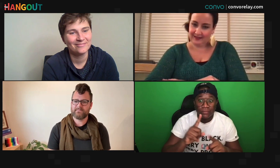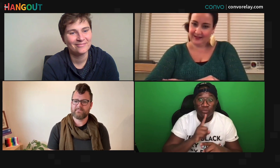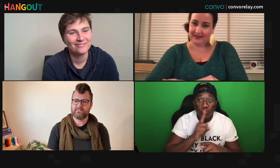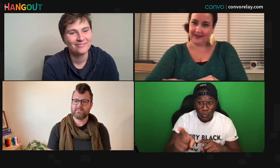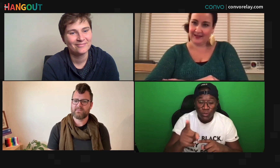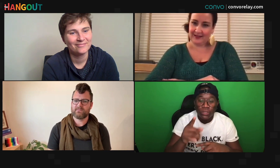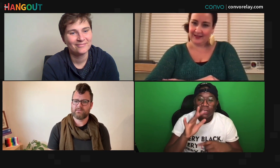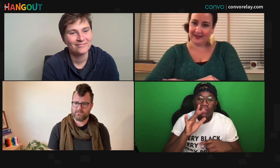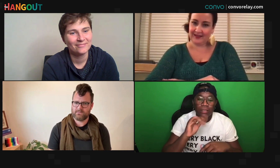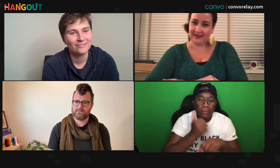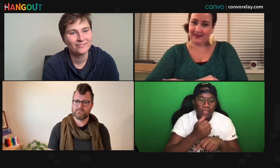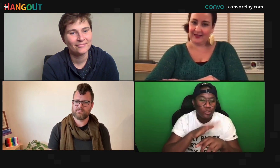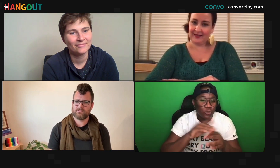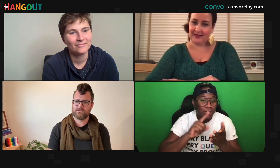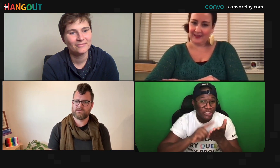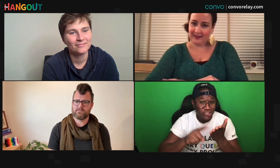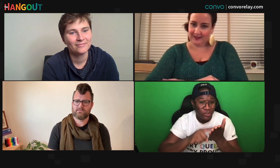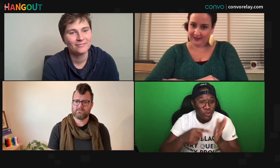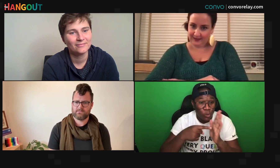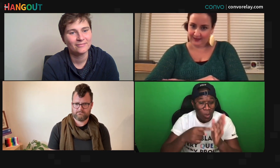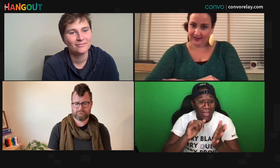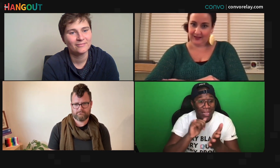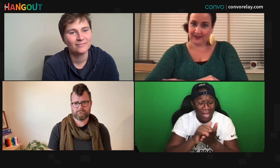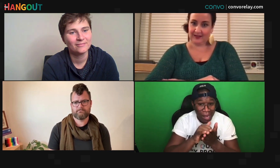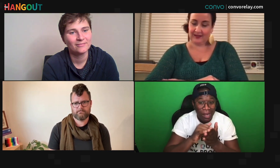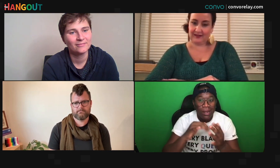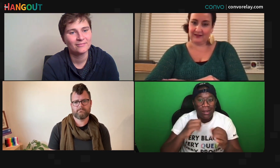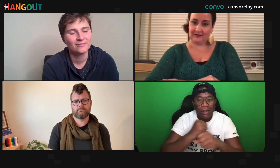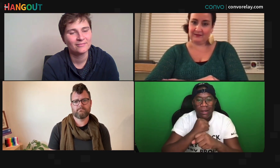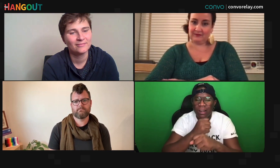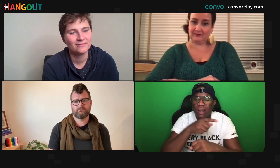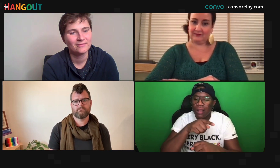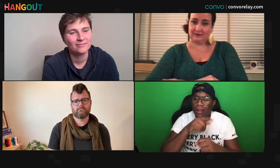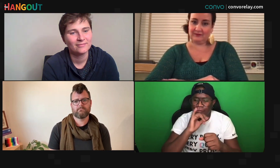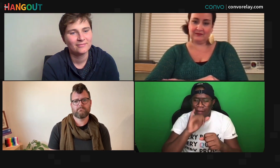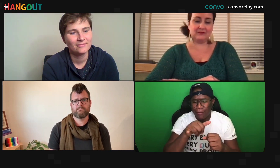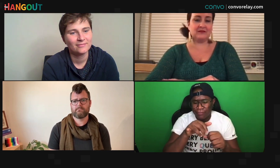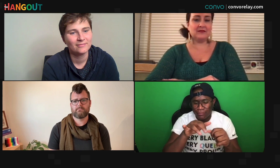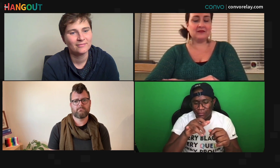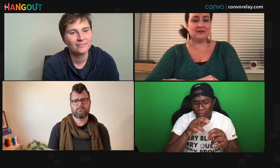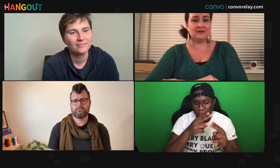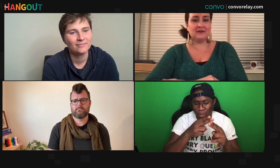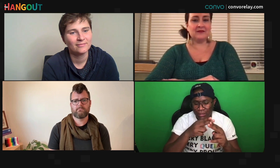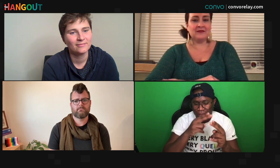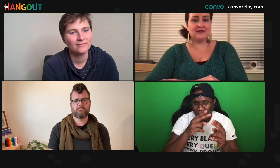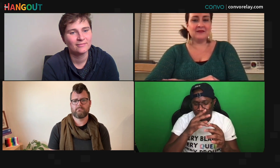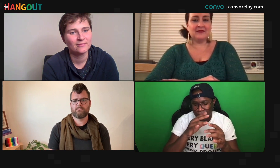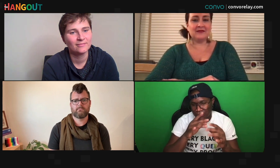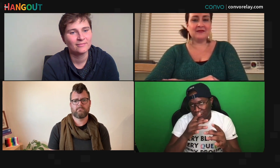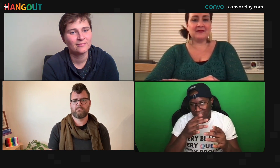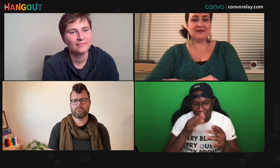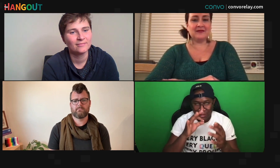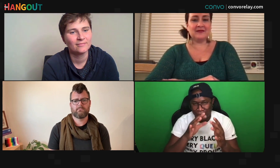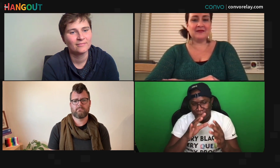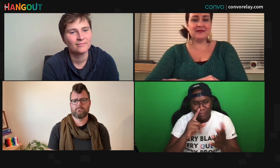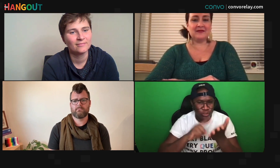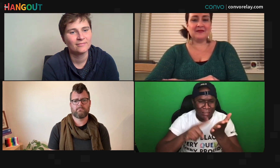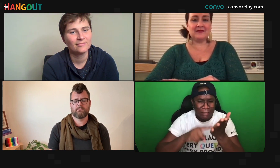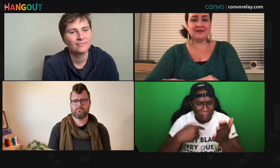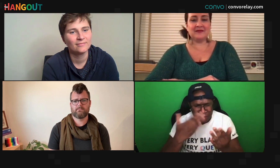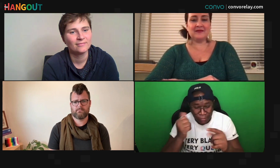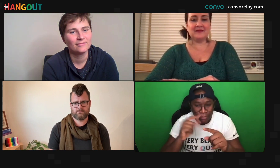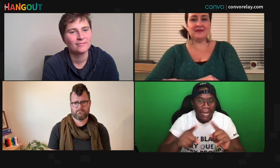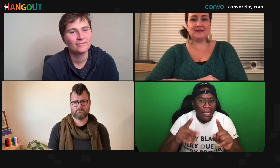is Victorica. I remembered something based on what you said, Jonas. The illustrations, they say, I